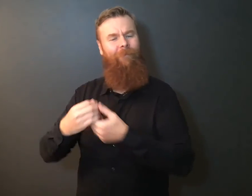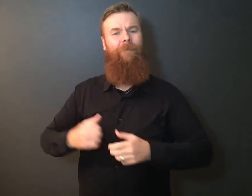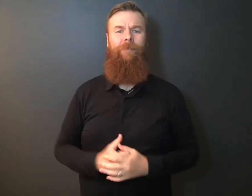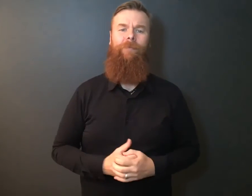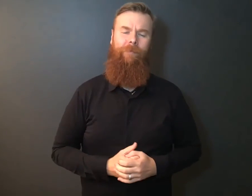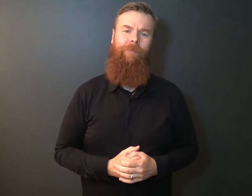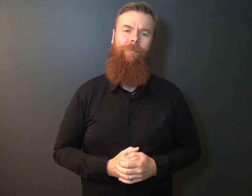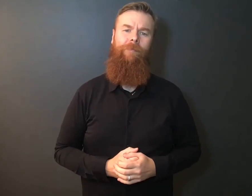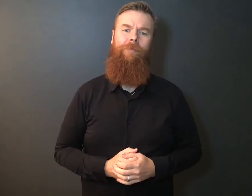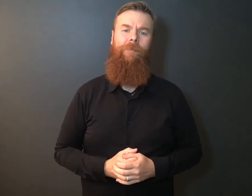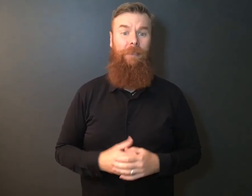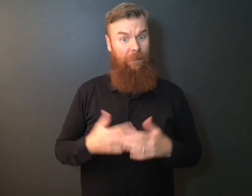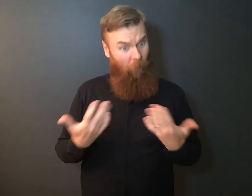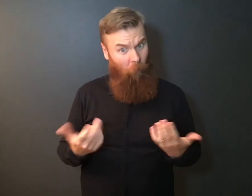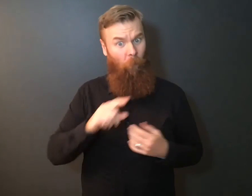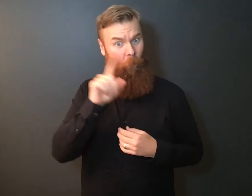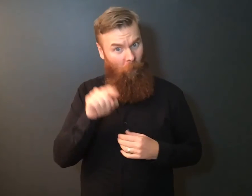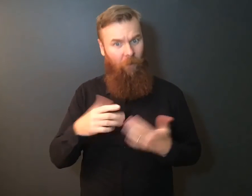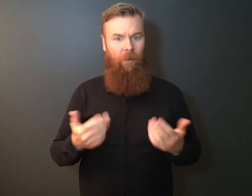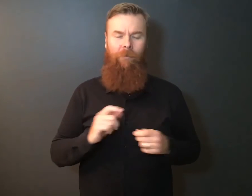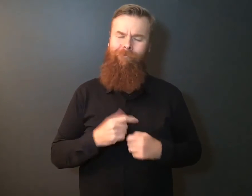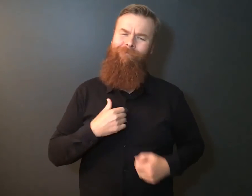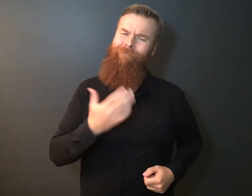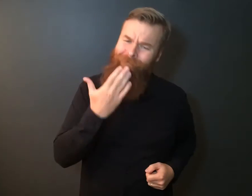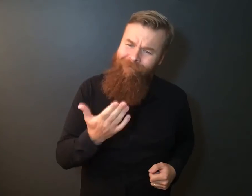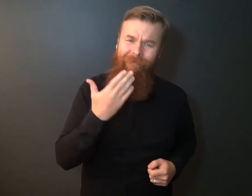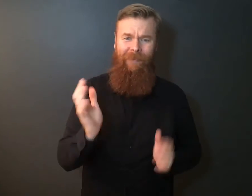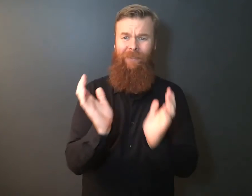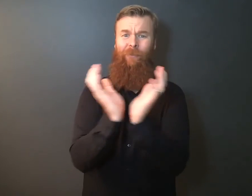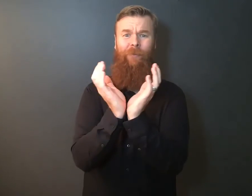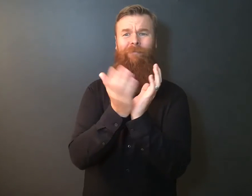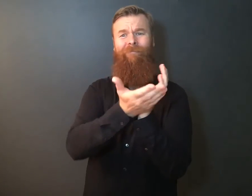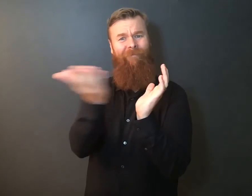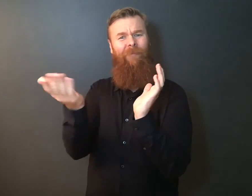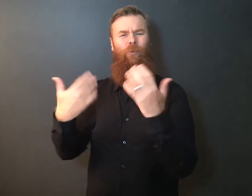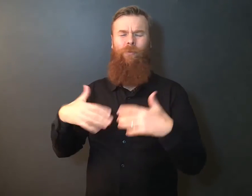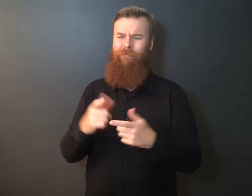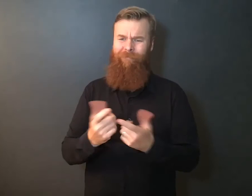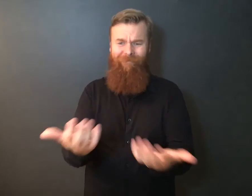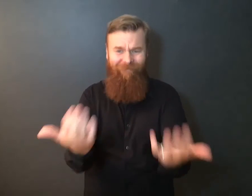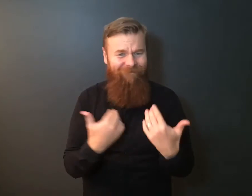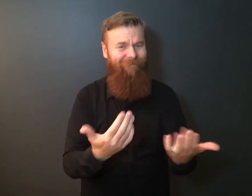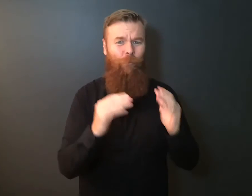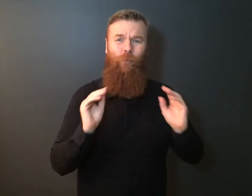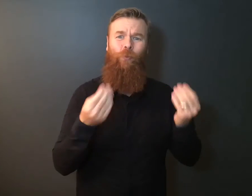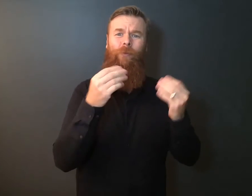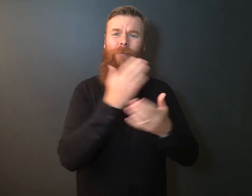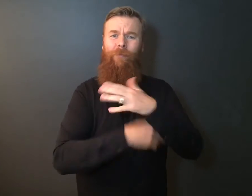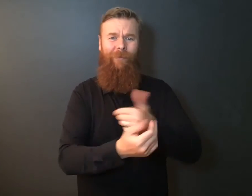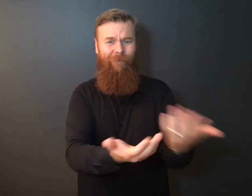actually open these doors, these spaces, these discussions like the one that we're having now. It's